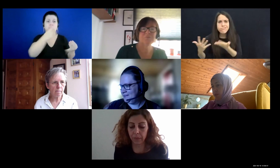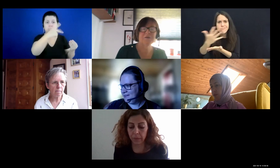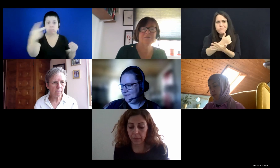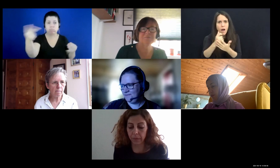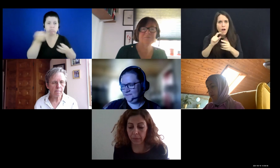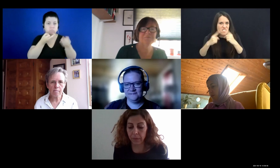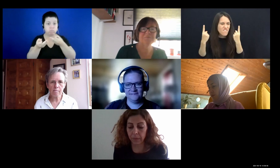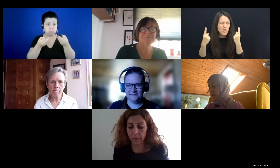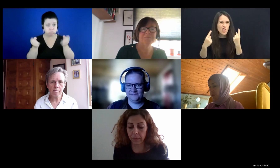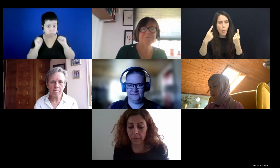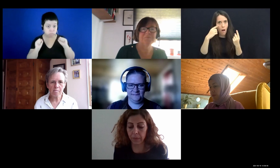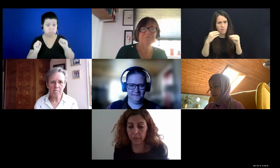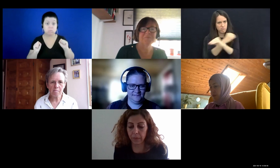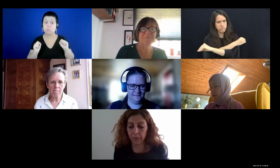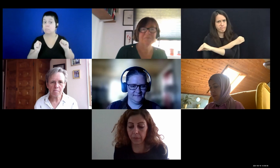Would you mind?